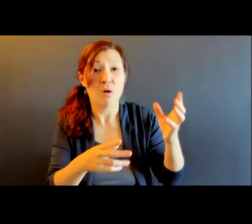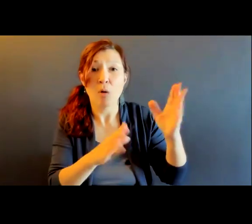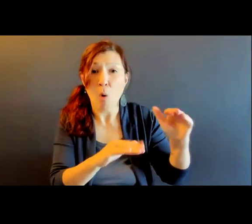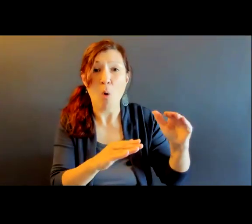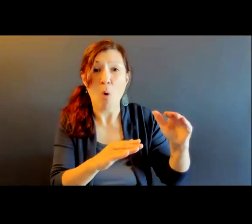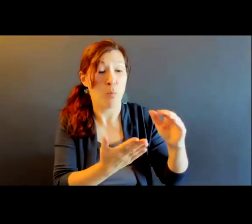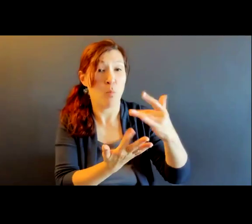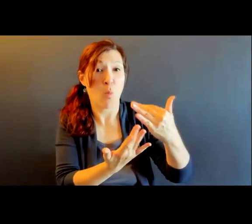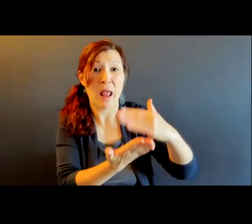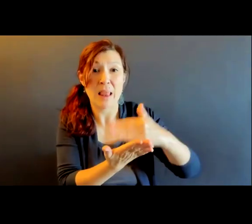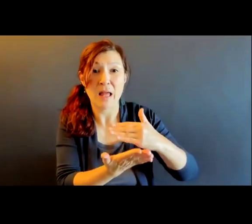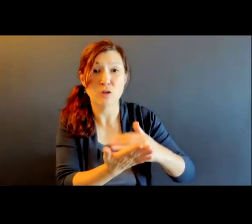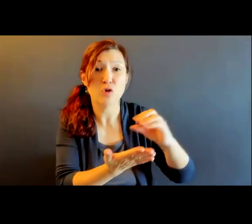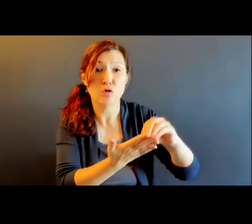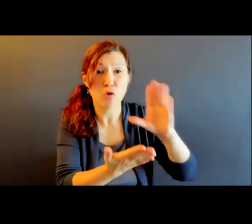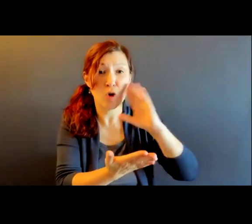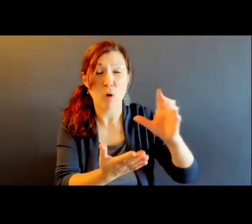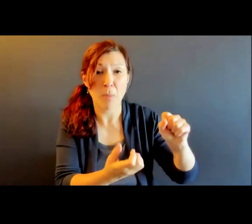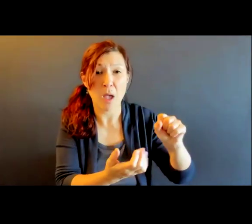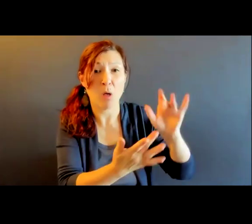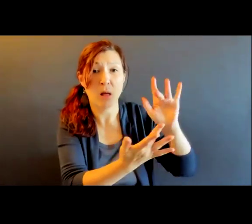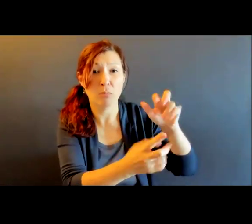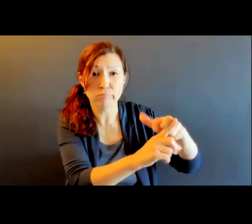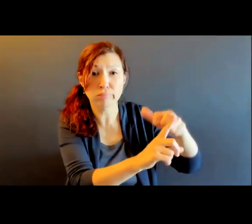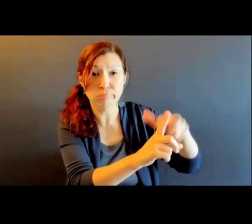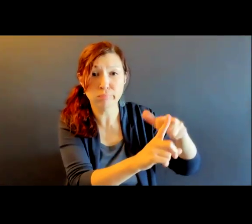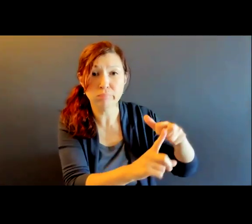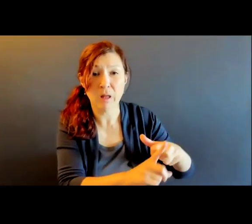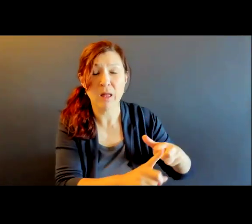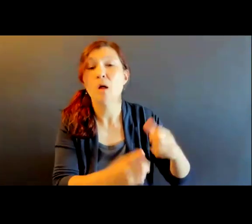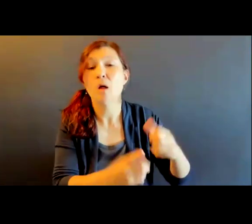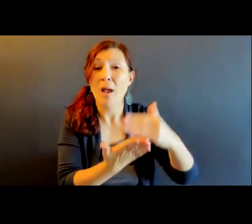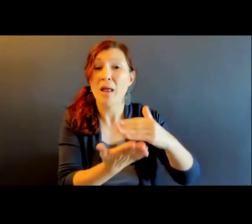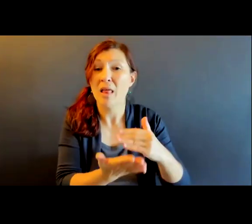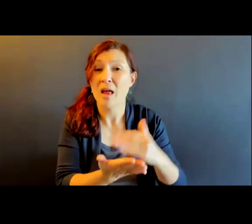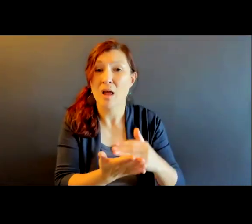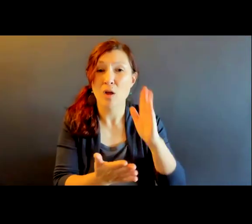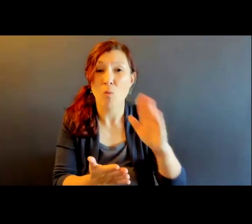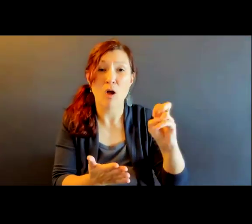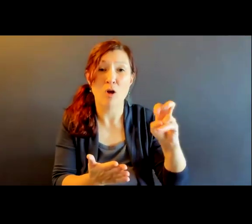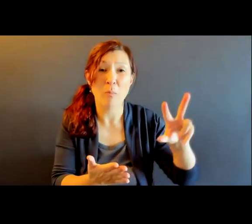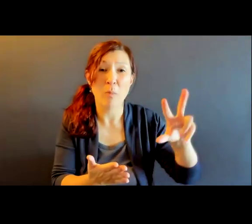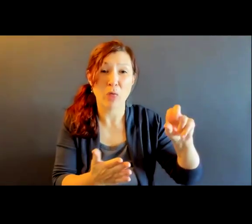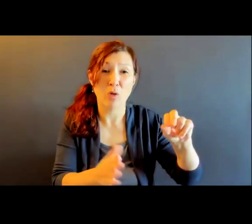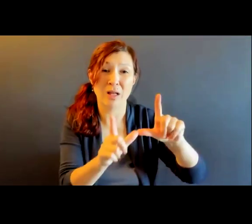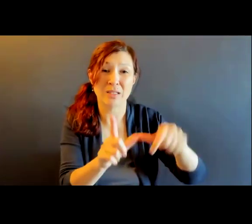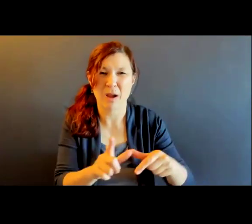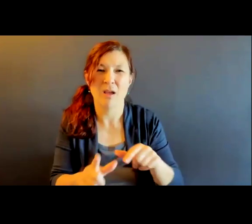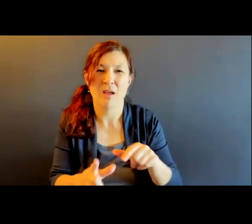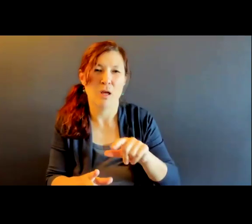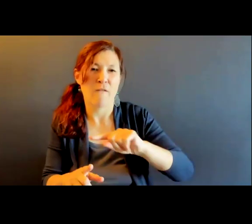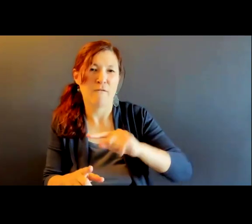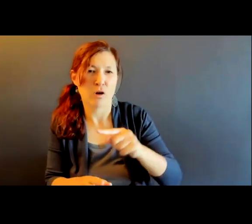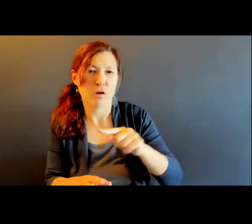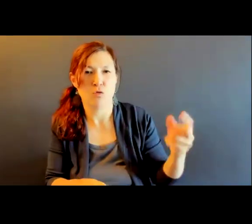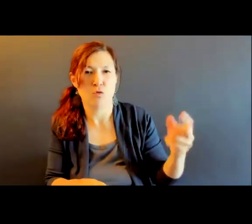those seats become available until the wait list expires on November 30th for grades 1 to 12 and January